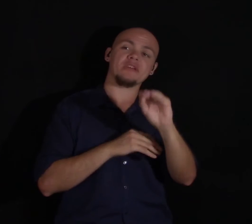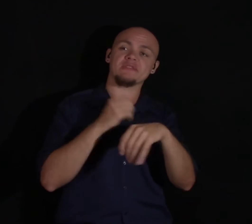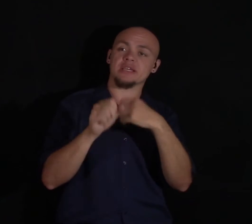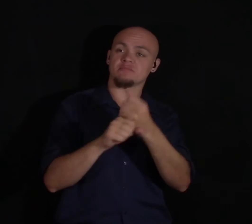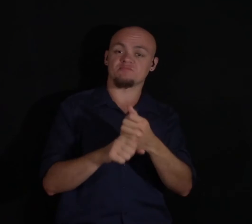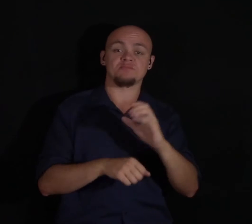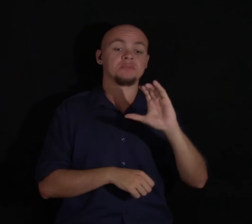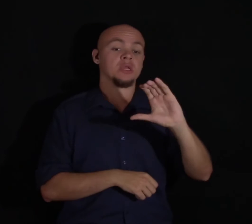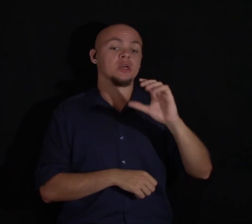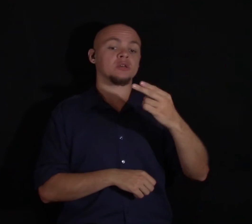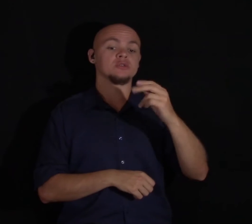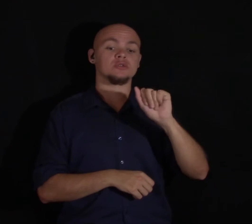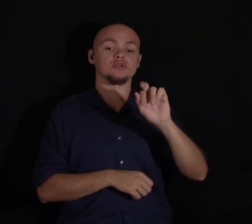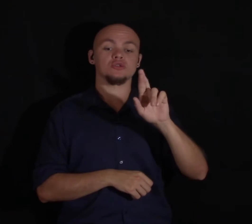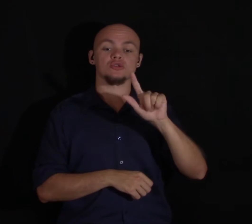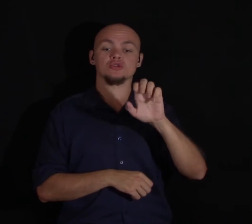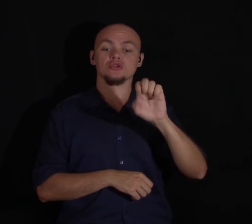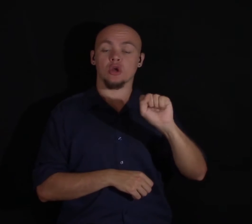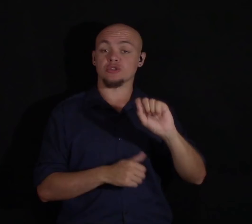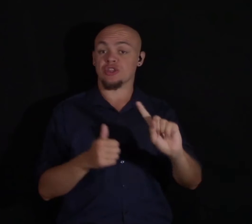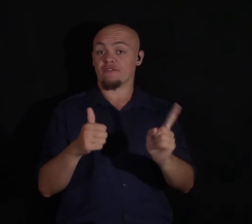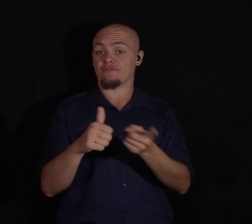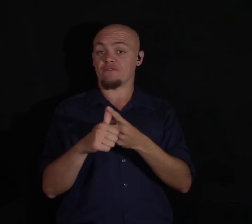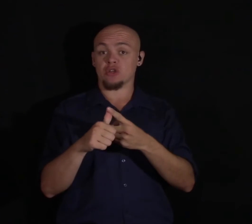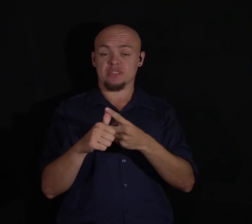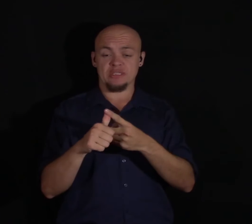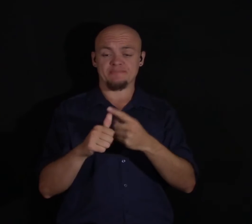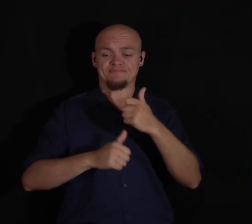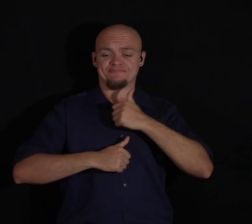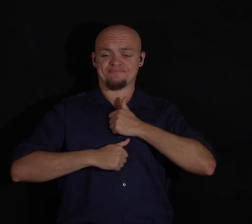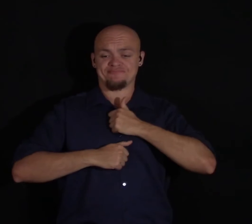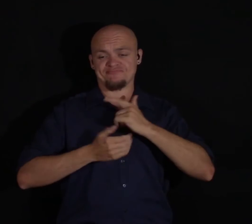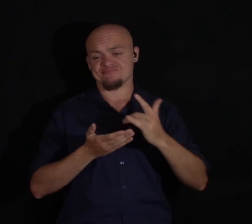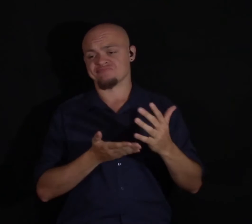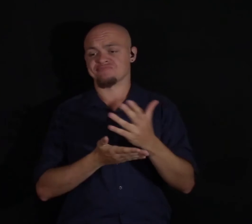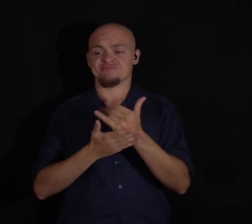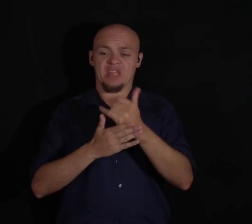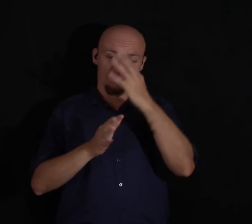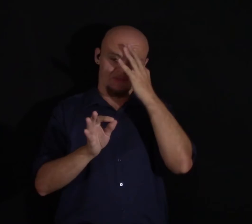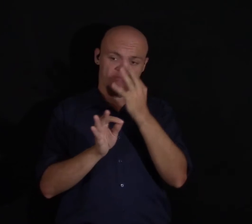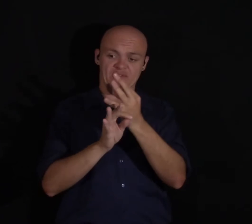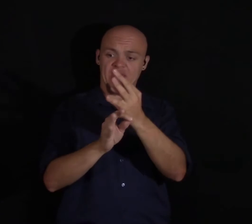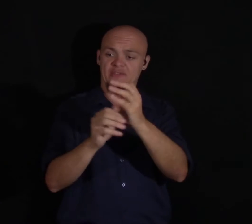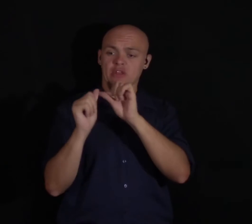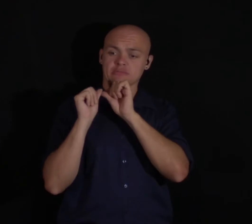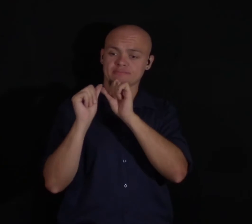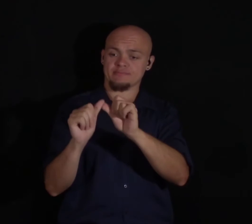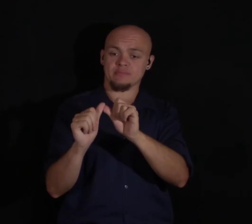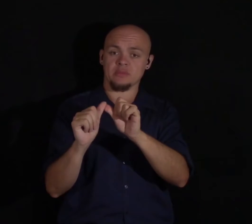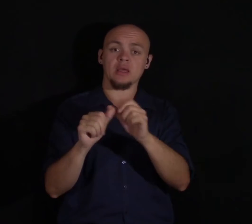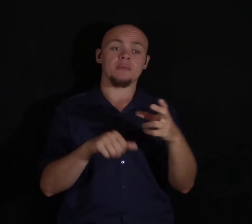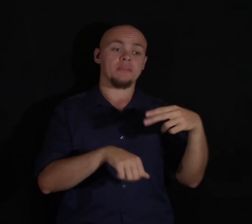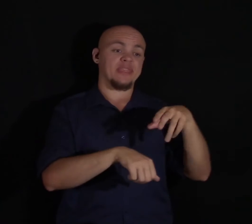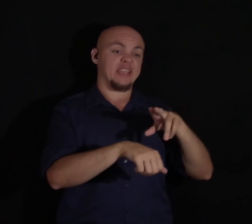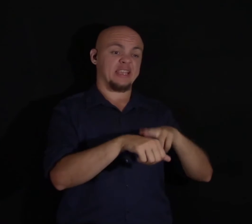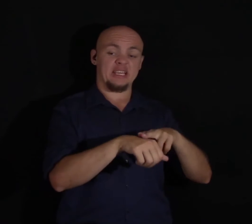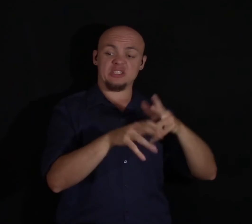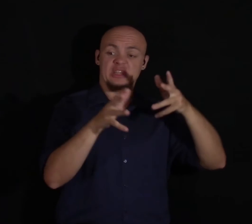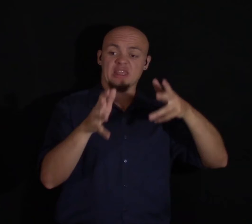had collected his forces. This city had remained faithful to him, after the whole nation had forsaken his cause to join the standard